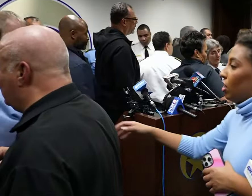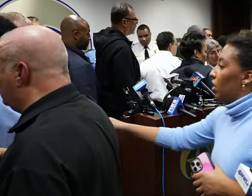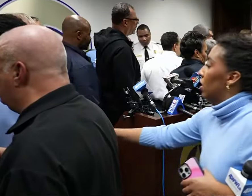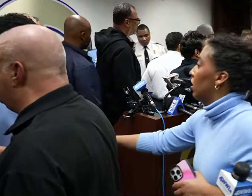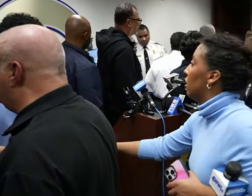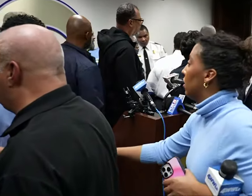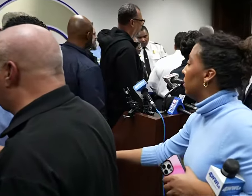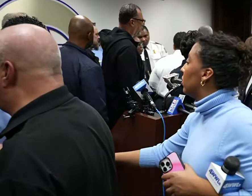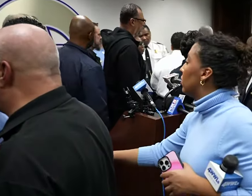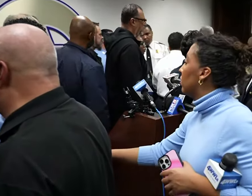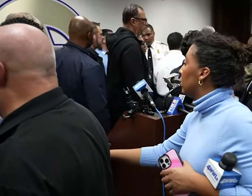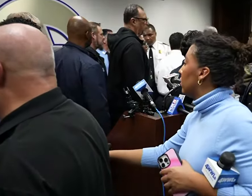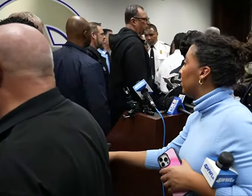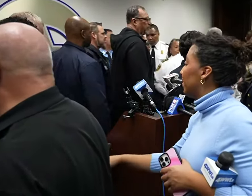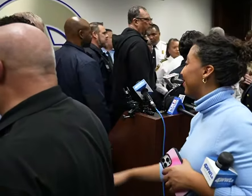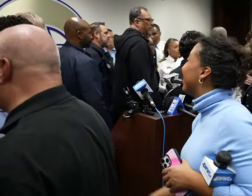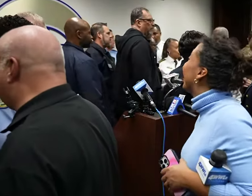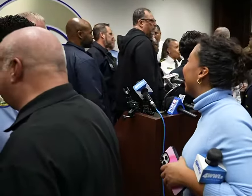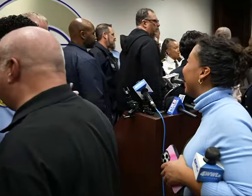You want some cold water? Have some now.